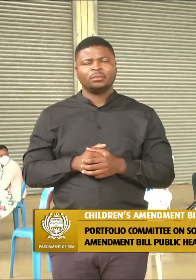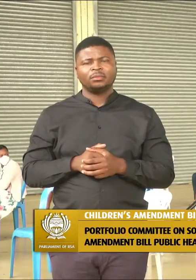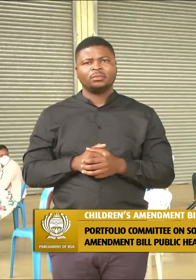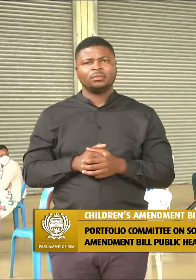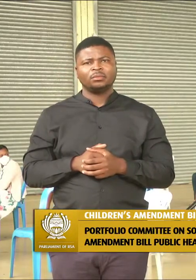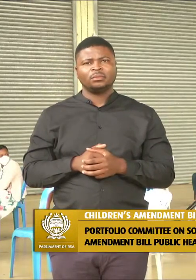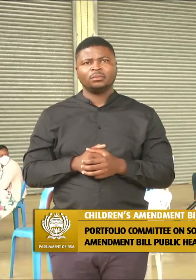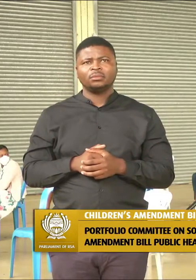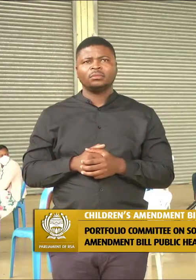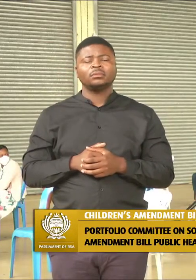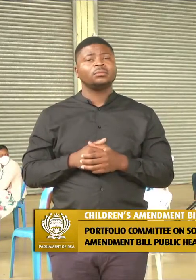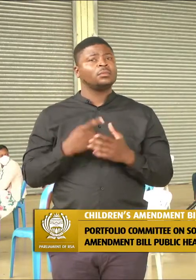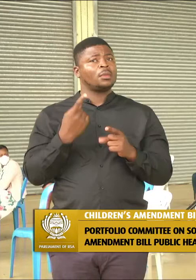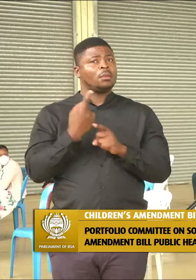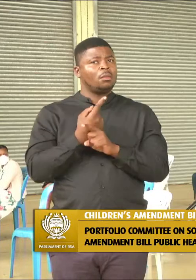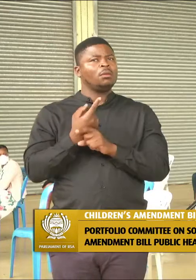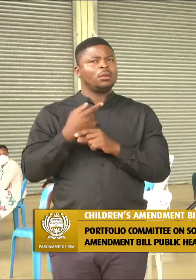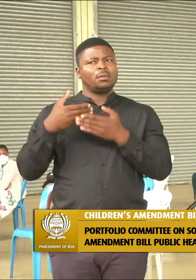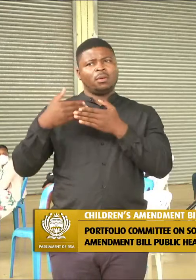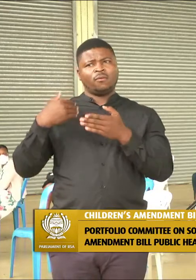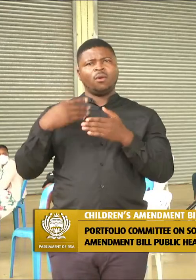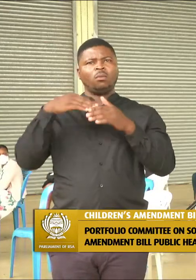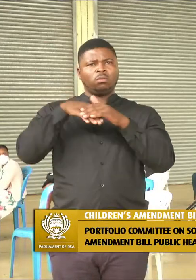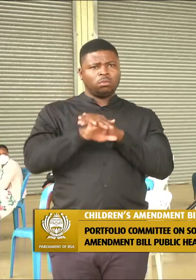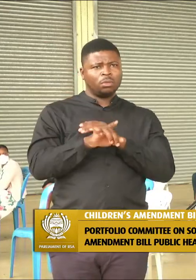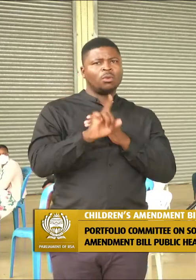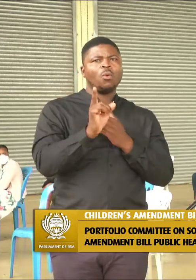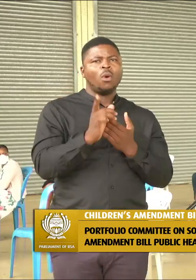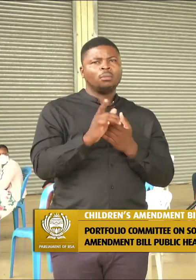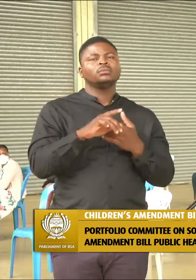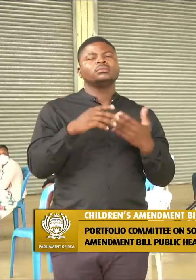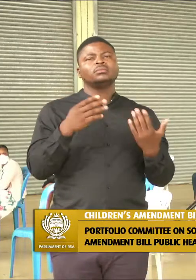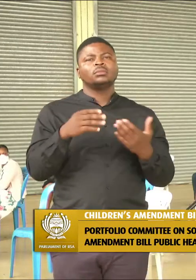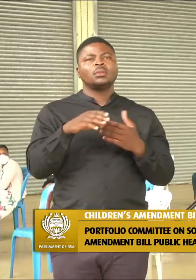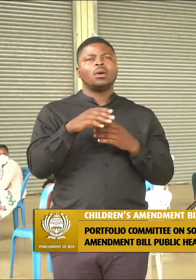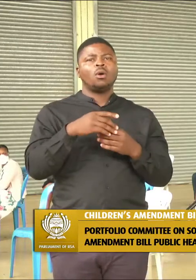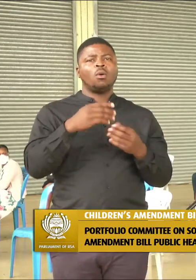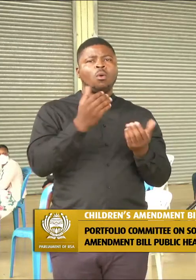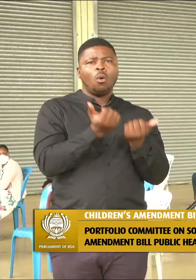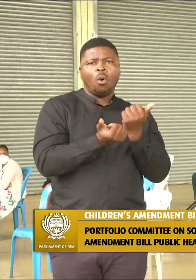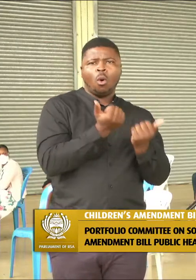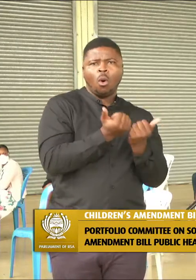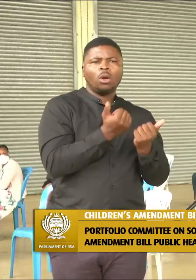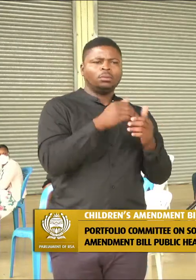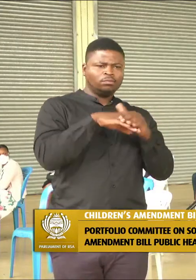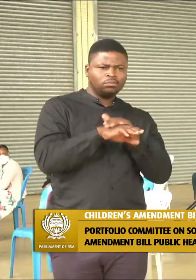maintenance courts, Kubameli bomndeni bese kuba yinkantolo zesondlo.